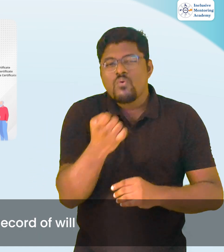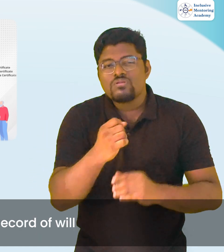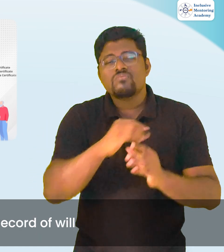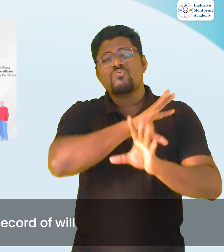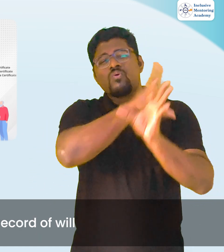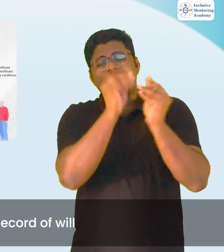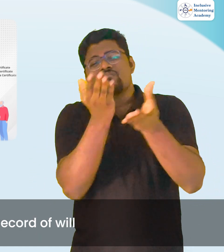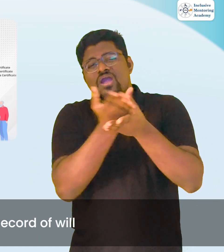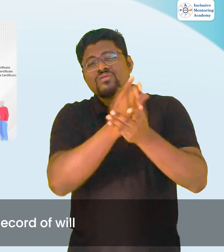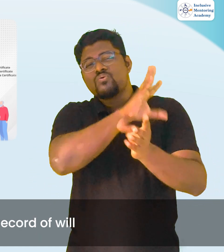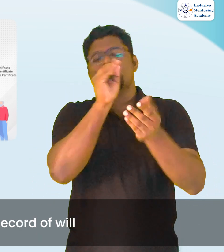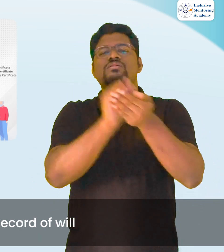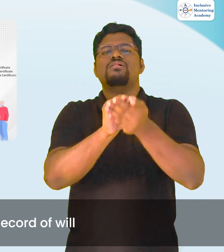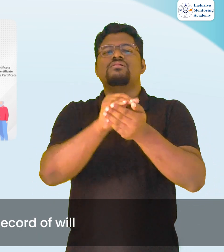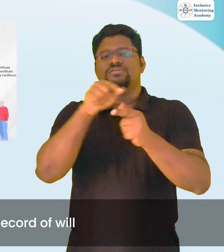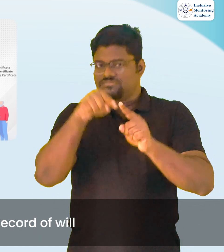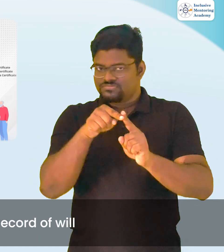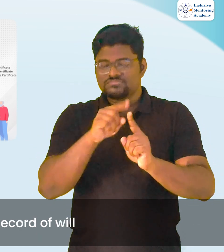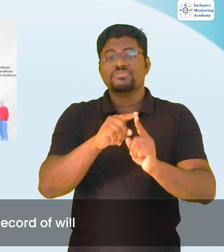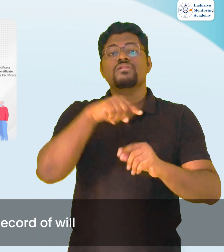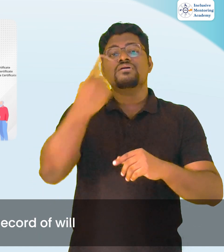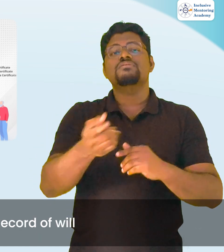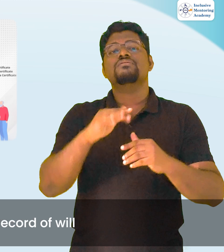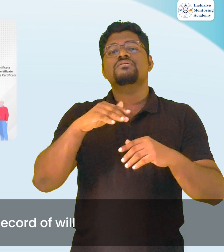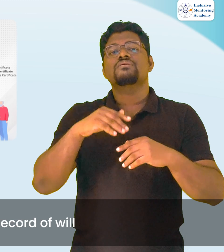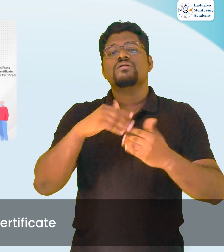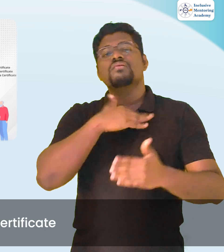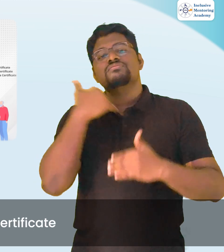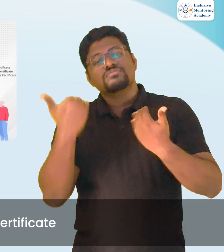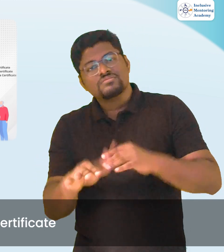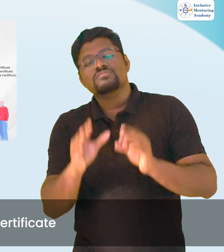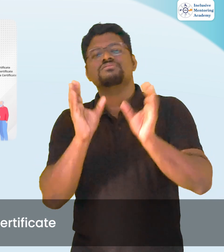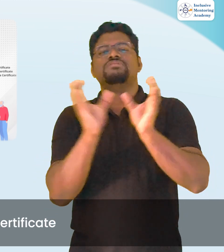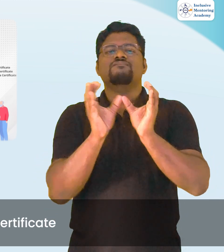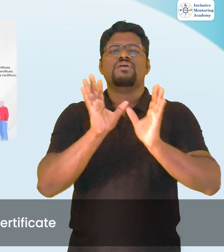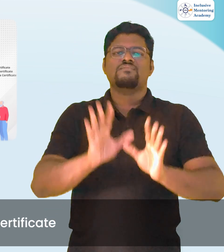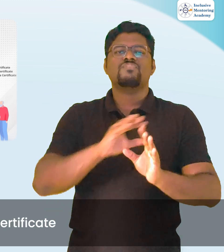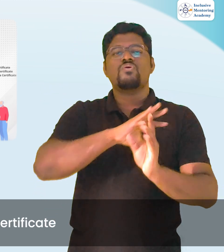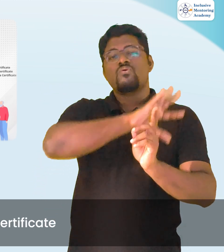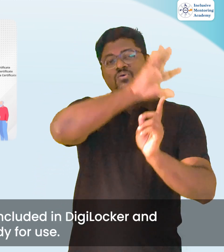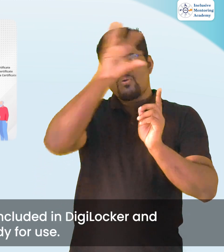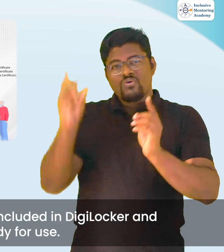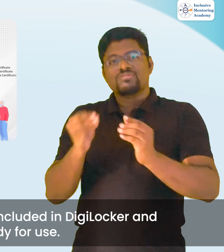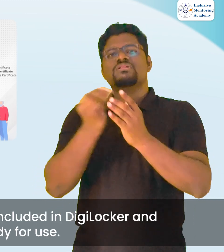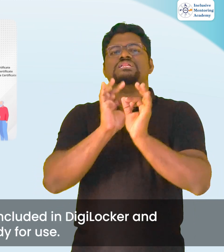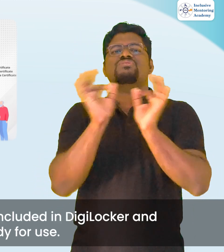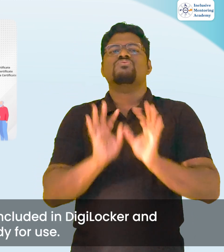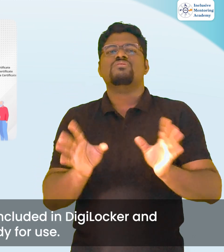Number 6. Old age record of will. Number 7. Death certificate. All certificate files will